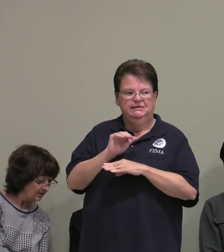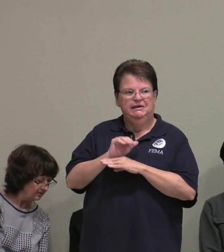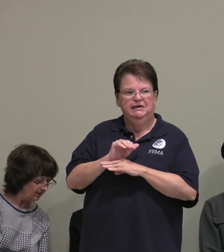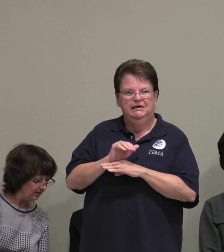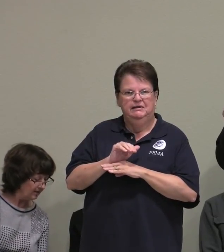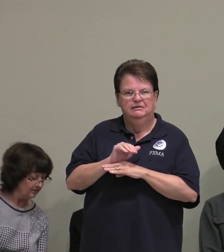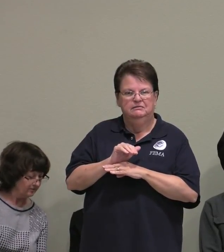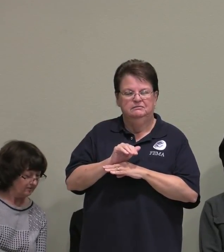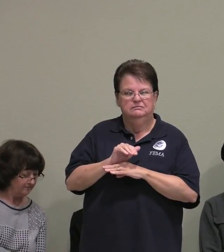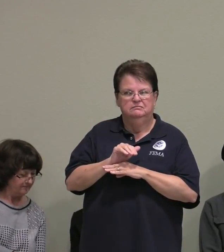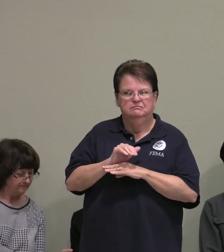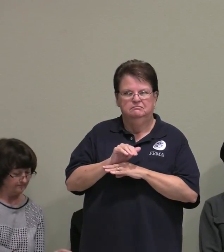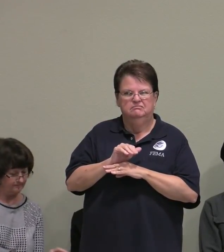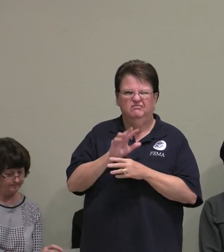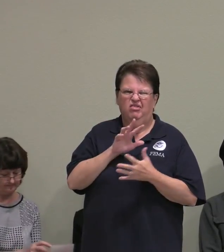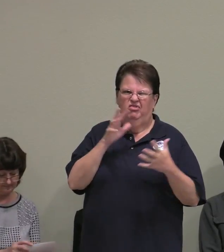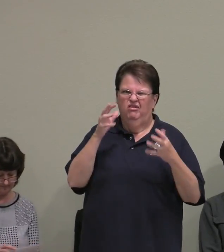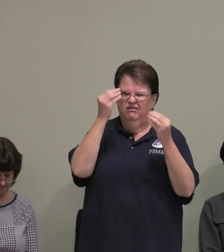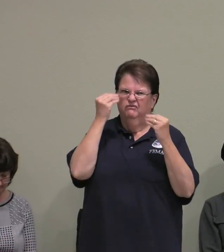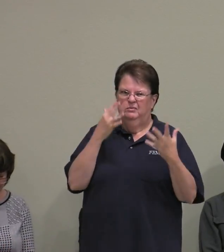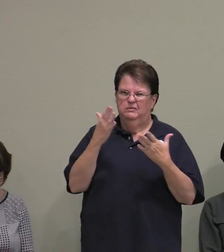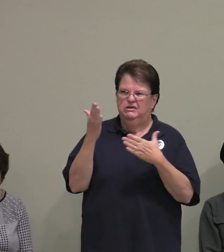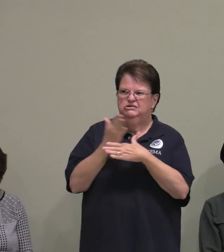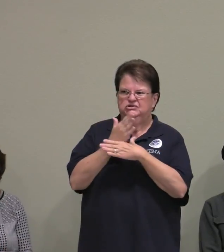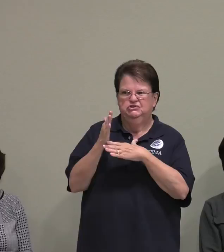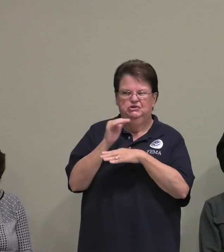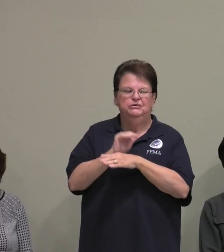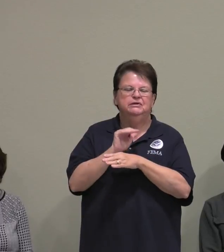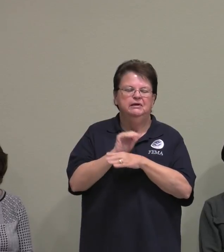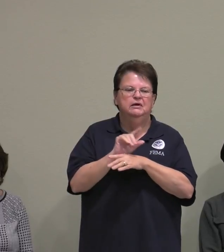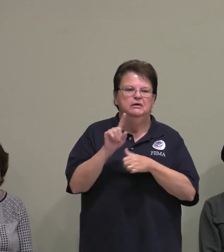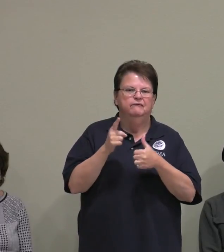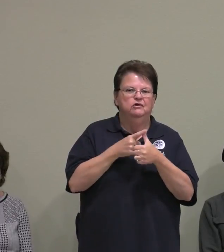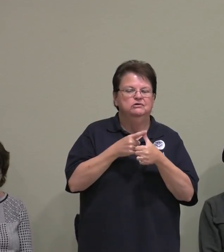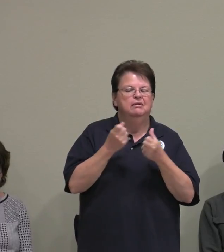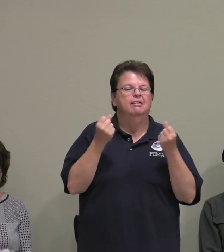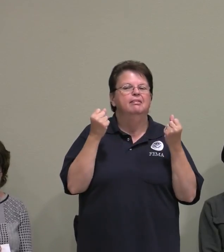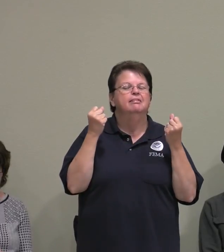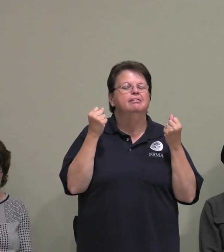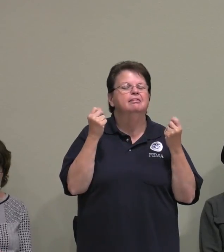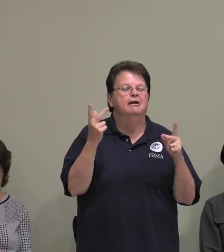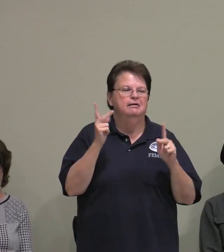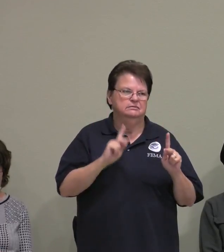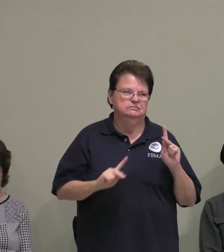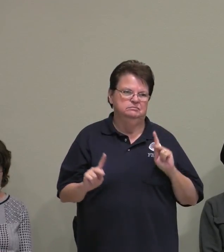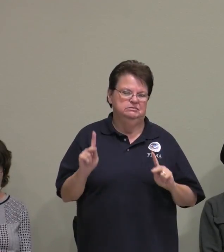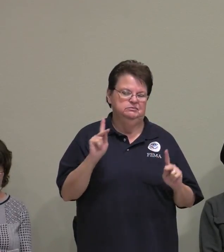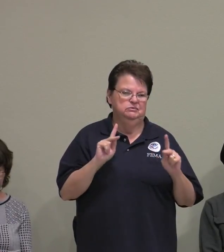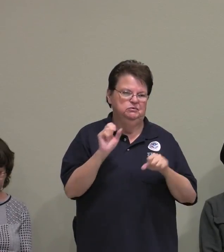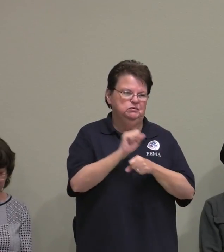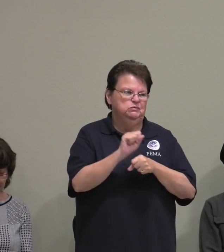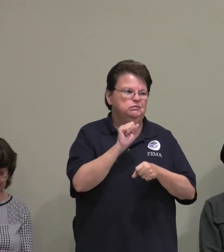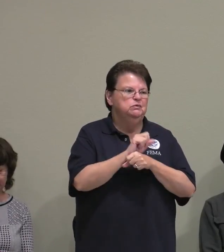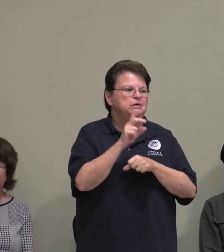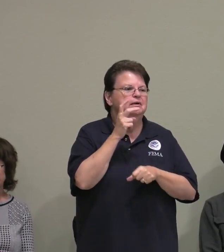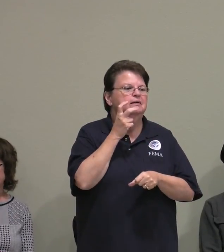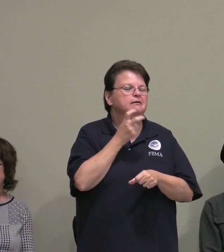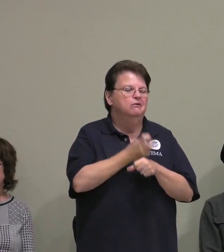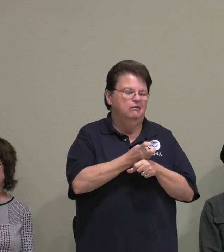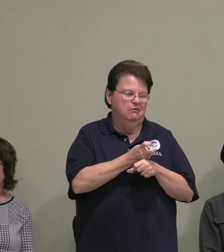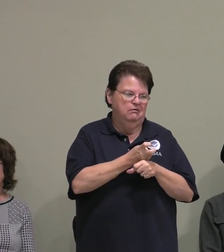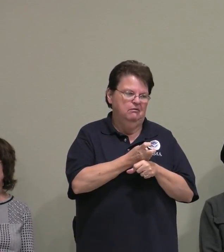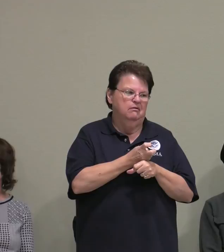you know, you've heard a lot of information tonight, but I just want to summarize a few things. One, there's a lot of people working very hard,